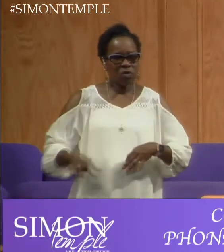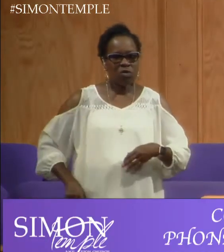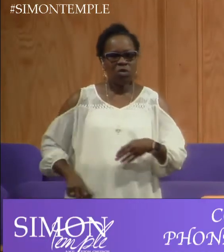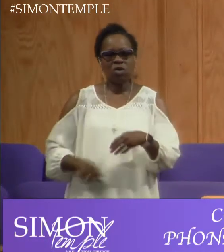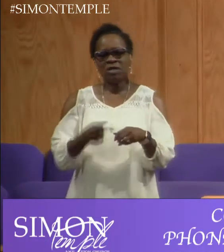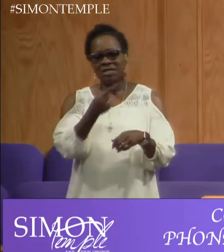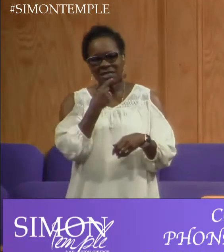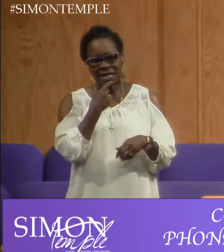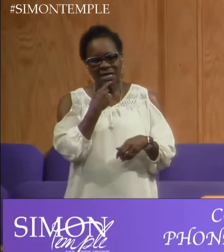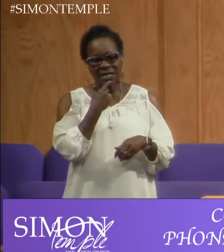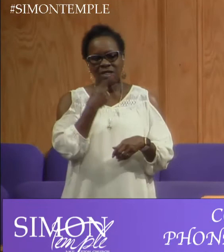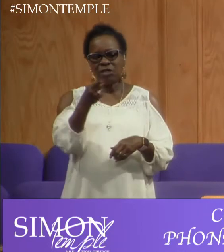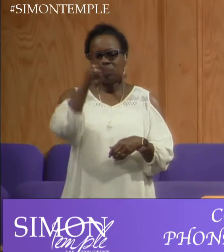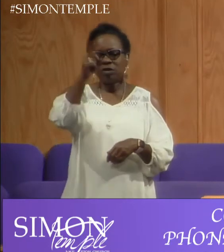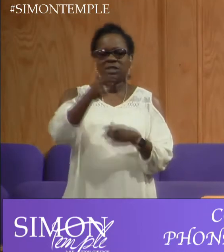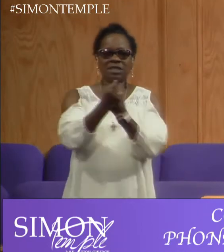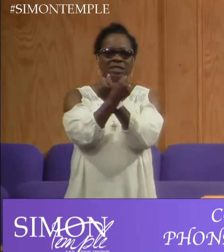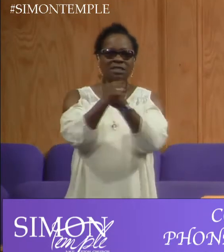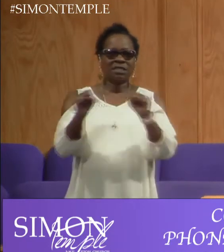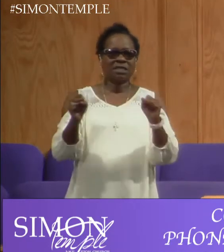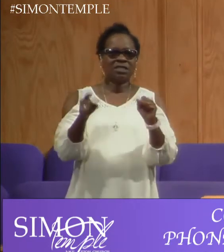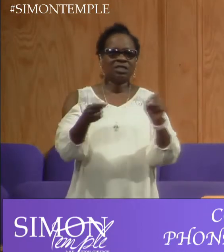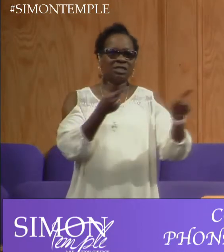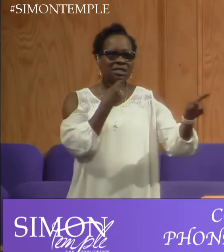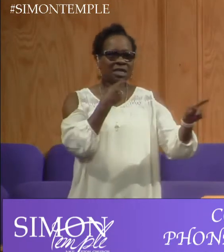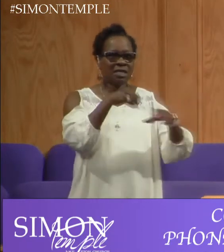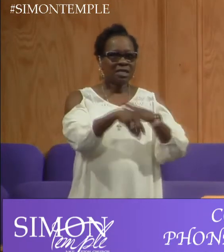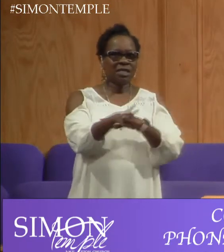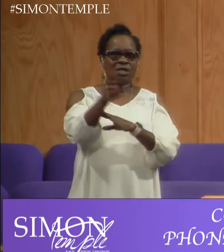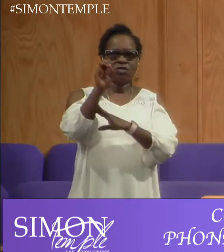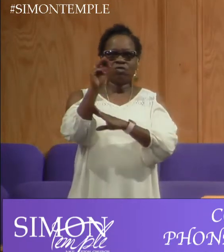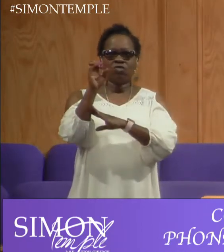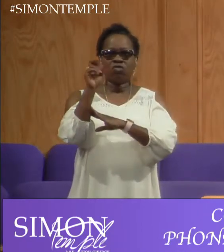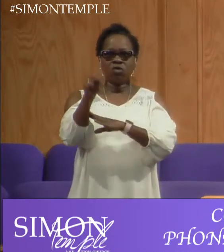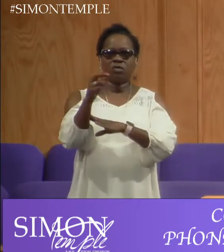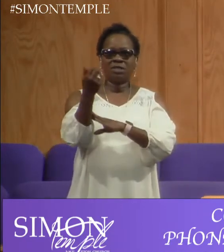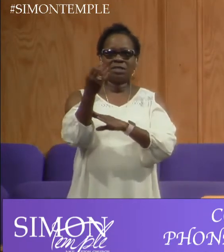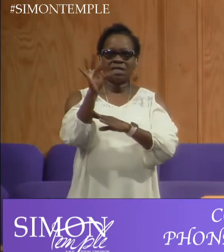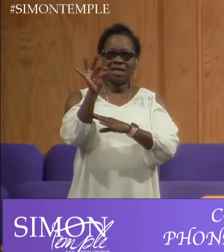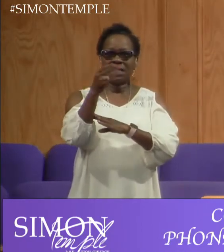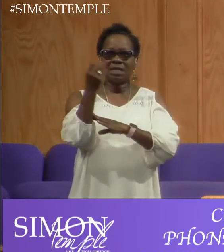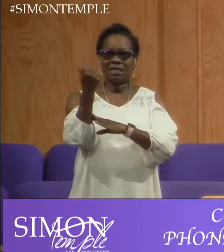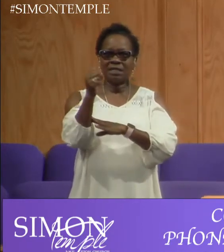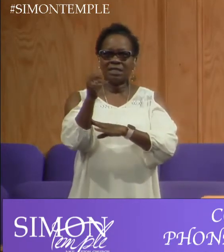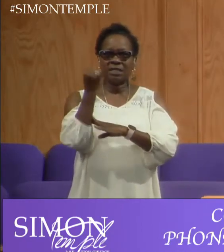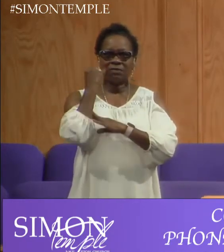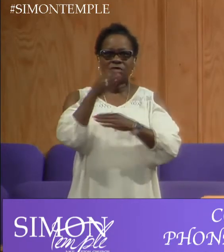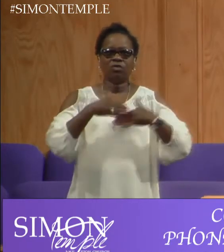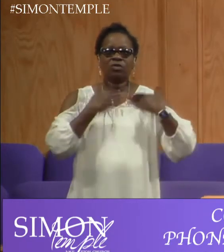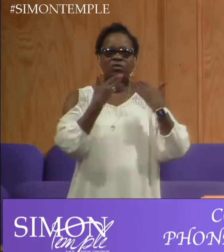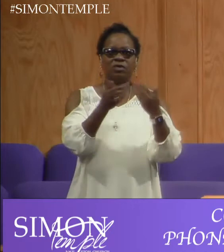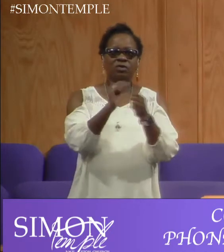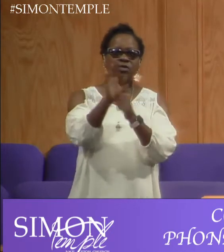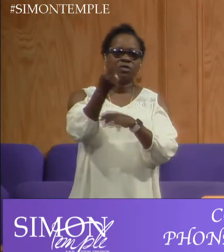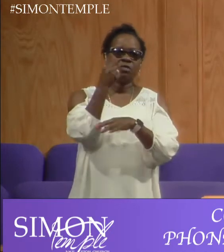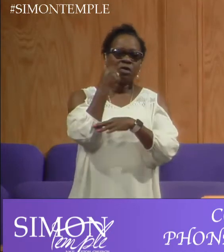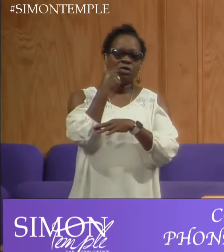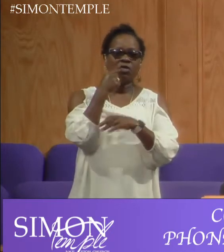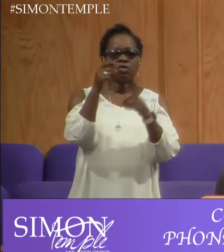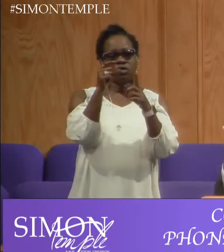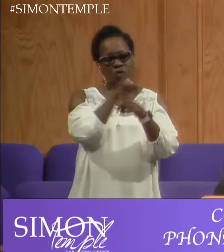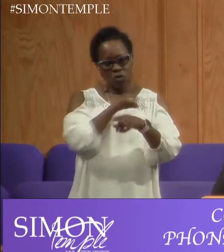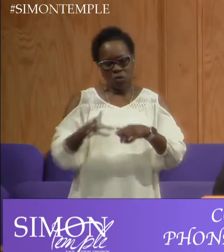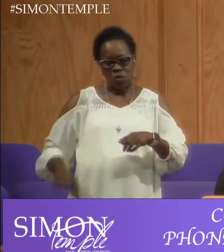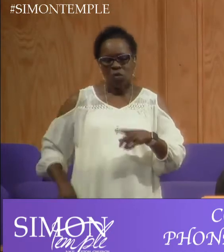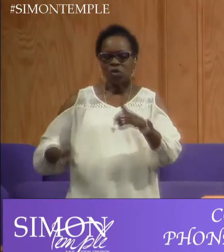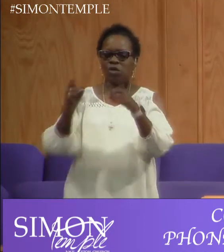you need to get saved. And she already mentioned in Romans 10, 9 and 10, if thou shalt confess with thy mouth the Lord Jesus and believe in thy heart that Jesus Christ has been